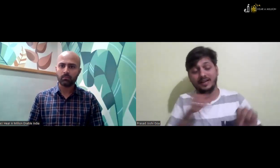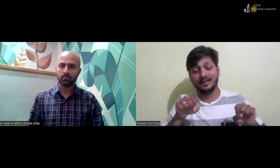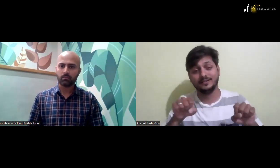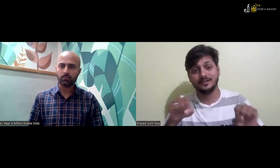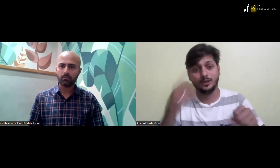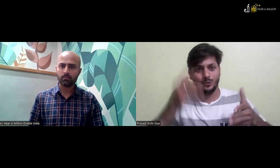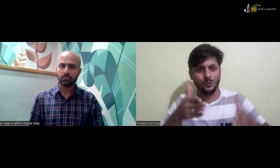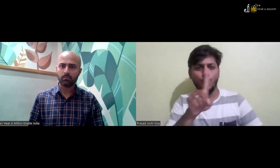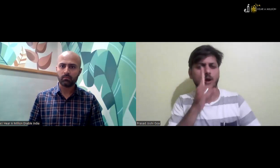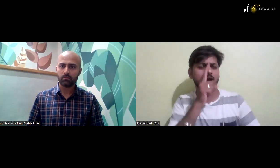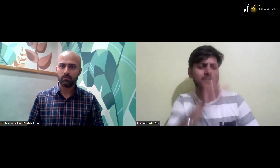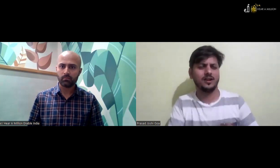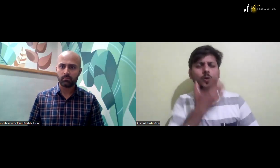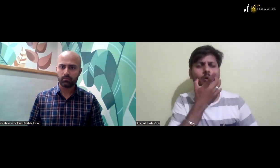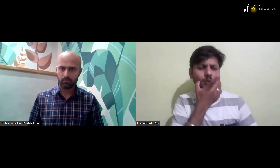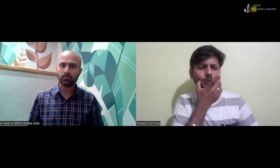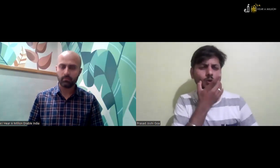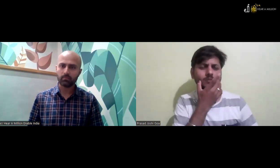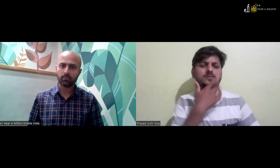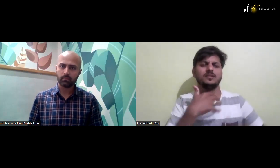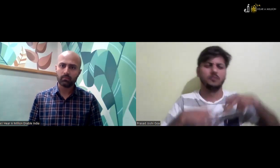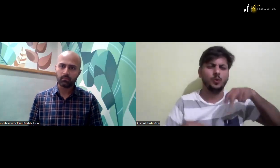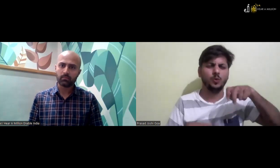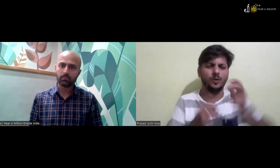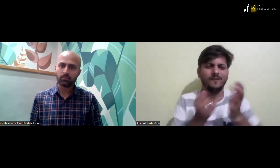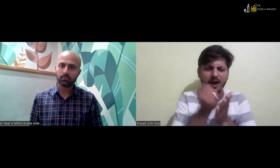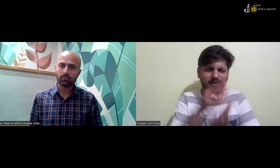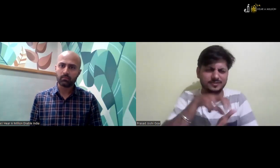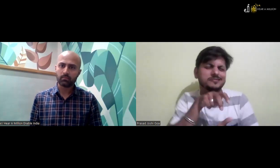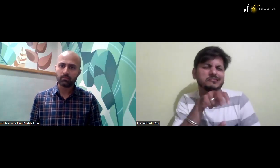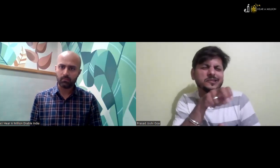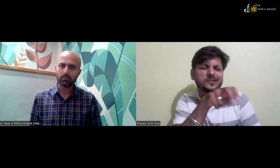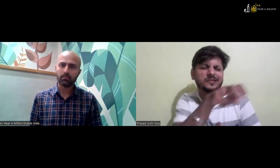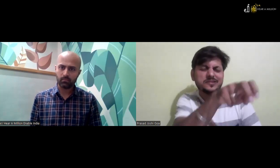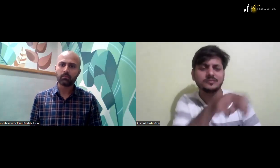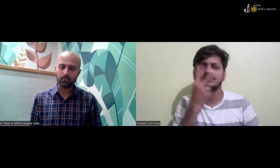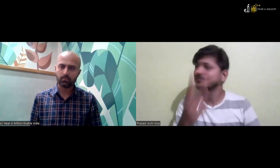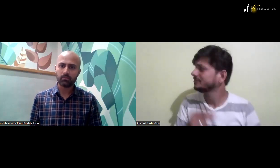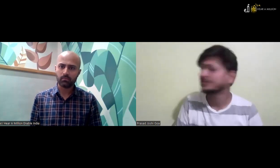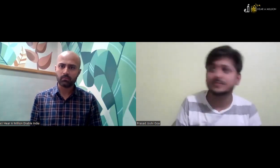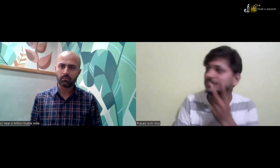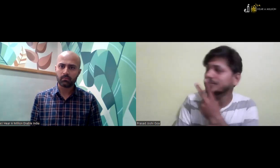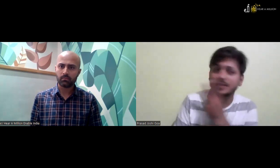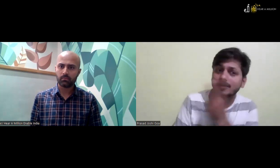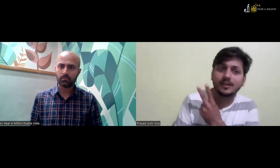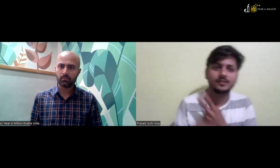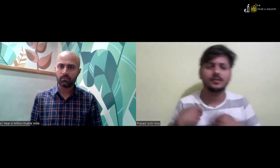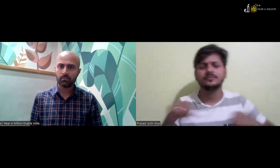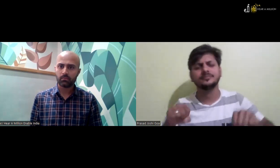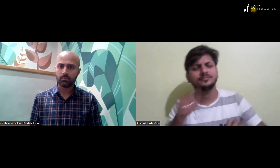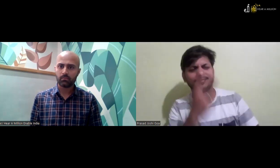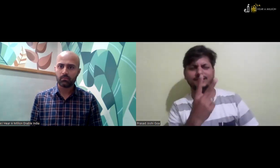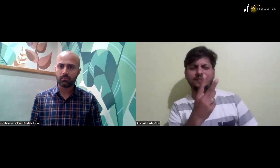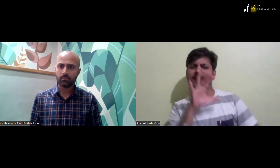it. So when I was driving, so there was a old lady who was walking on the road, and